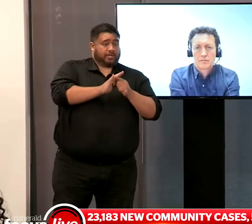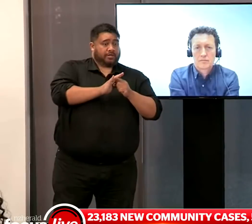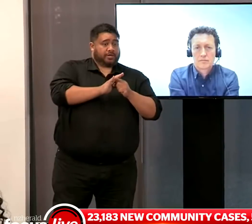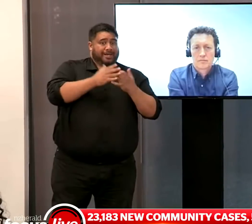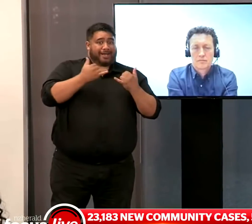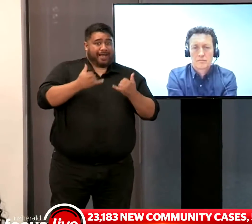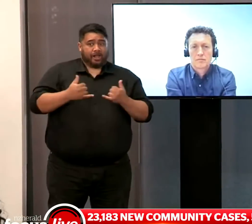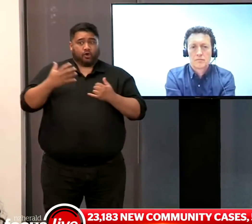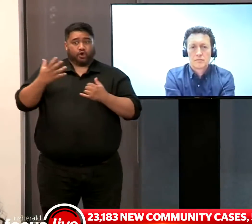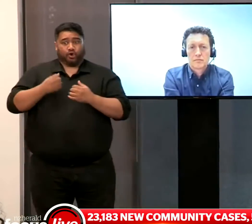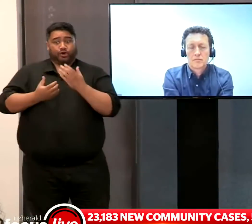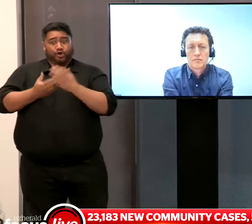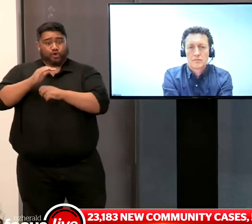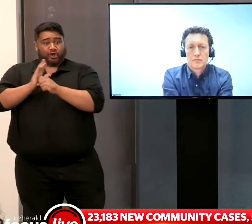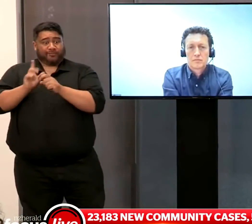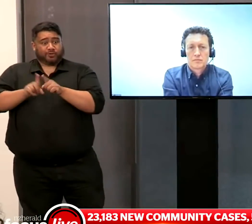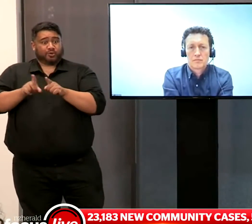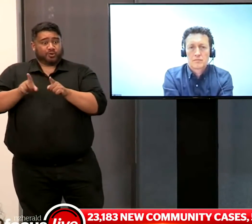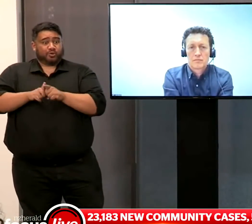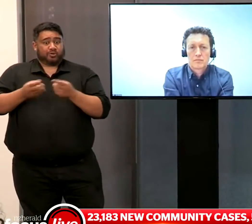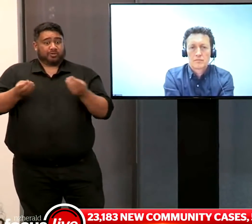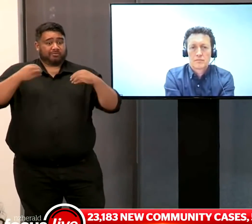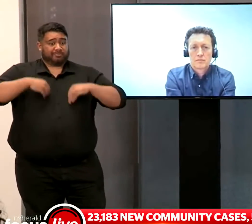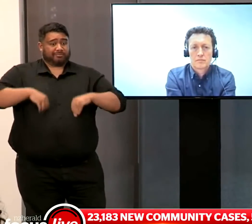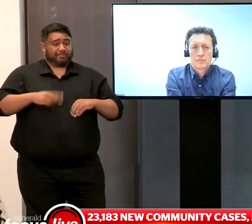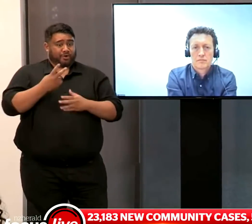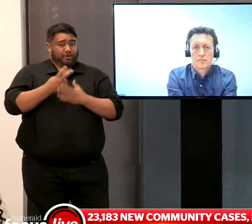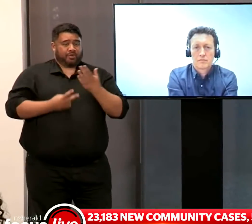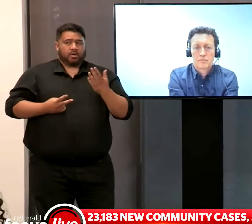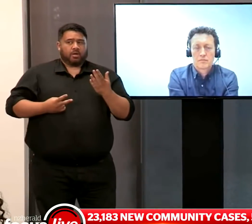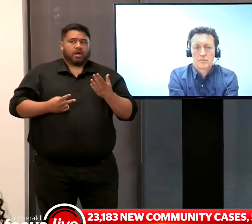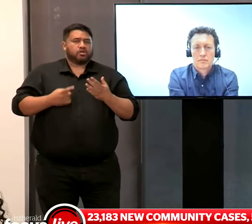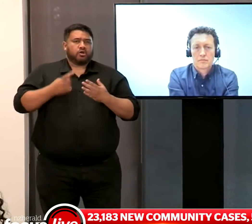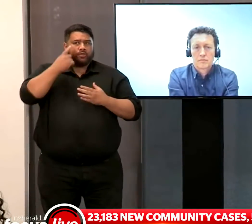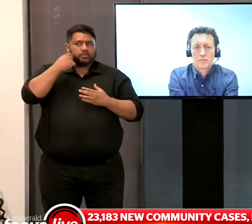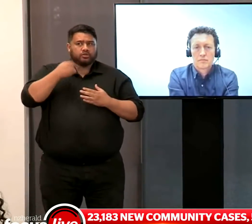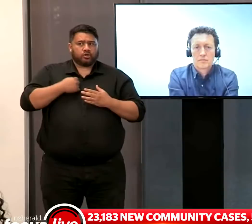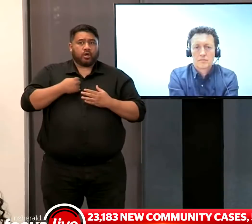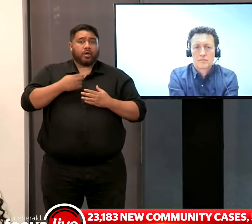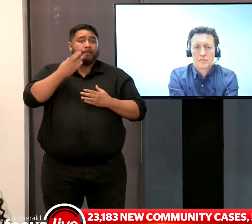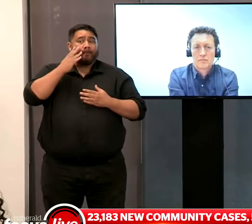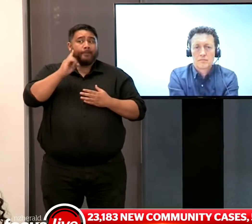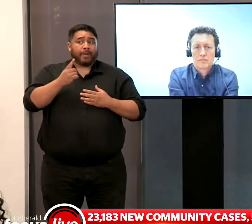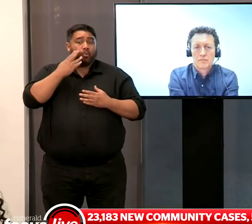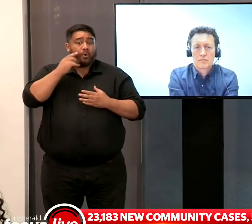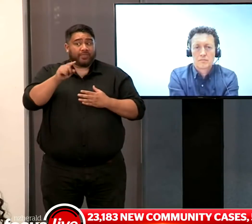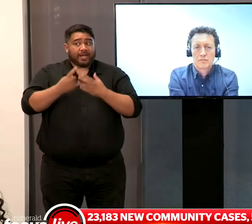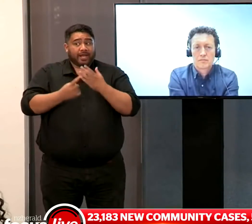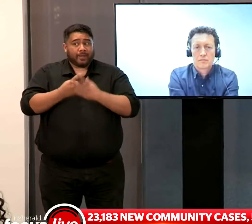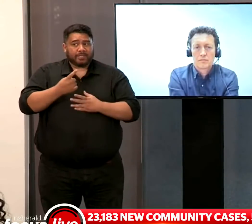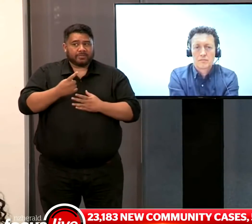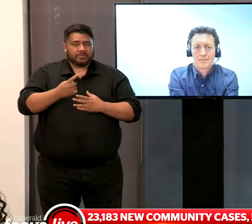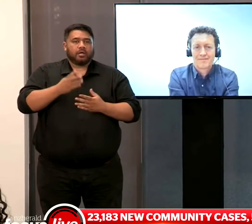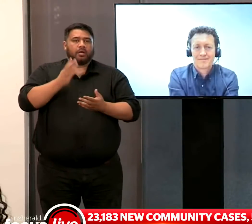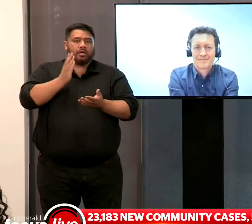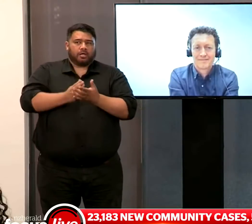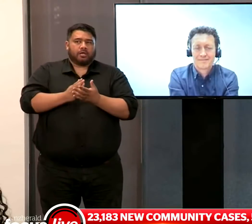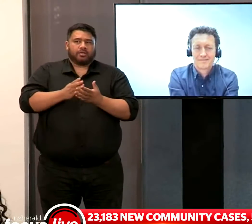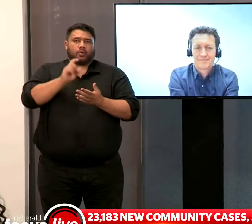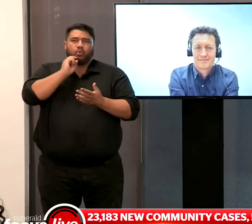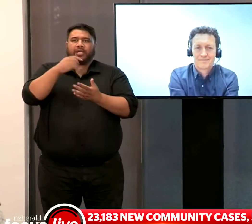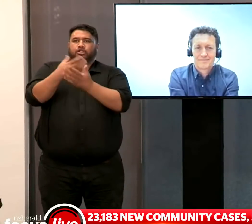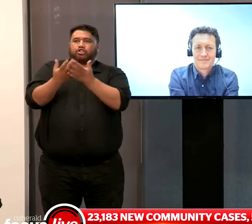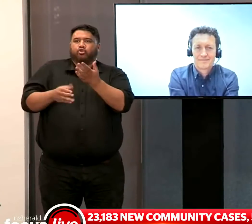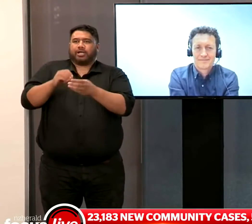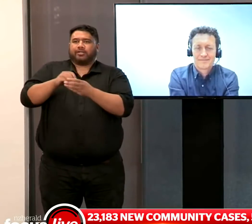strain as well? Not that I've heard of, but I imagine that when it does happen, there will be a story about it. So we're likely to hear about it.